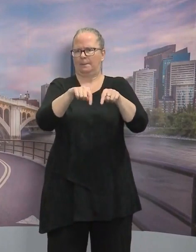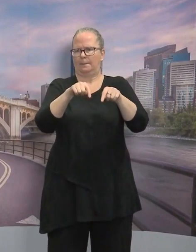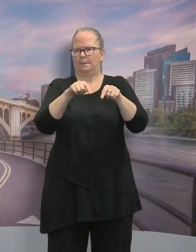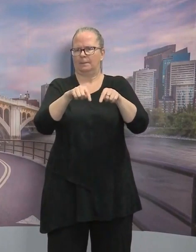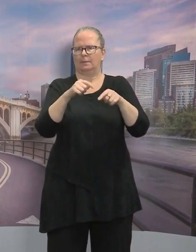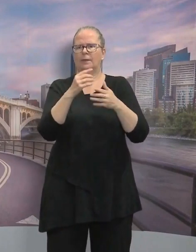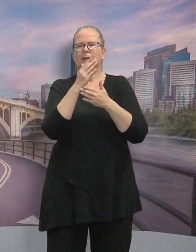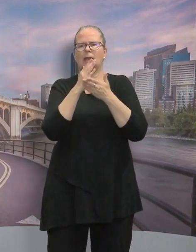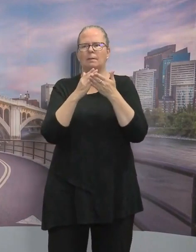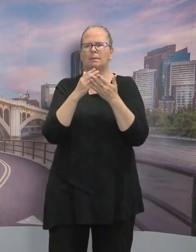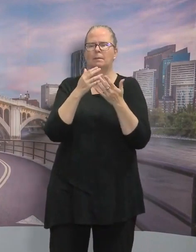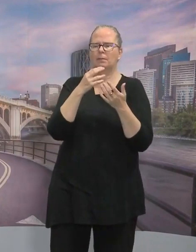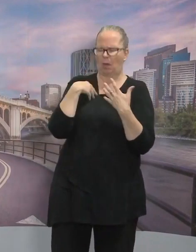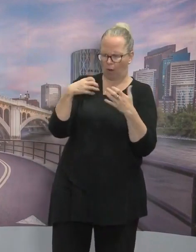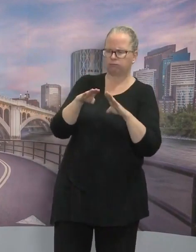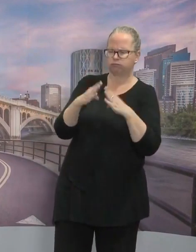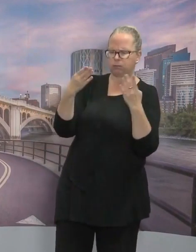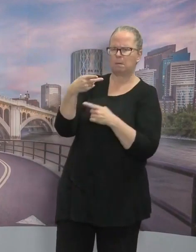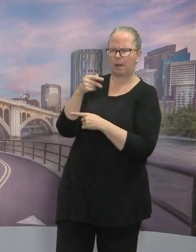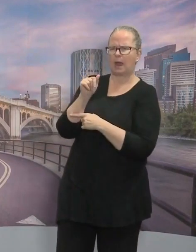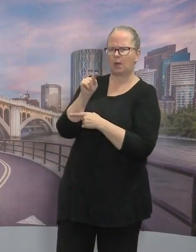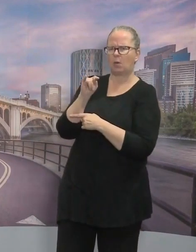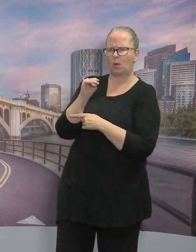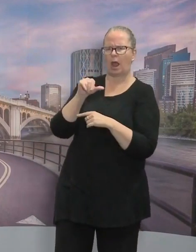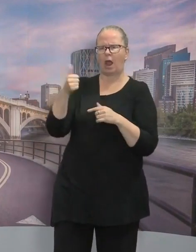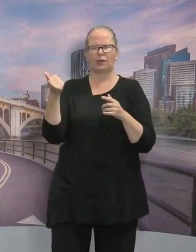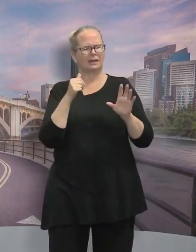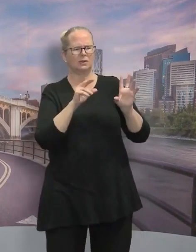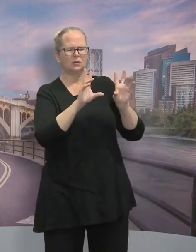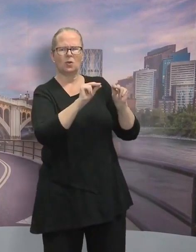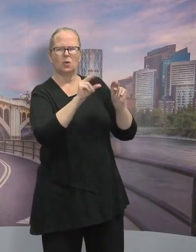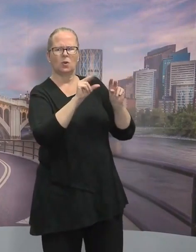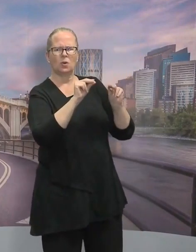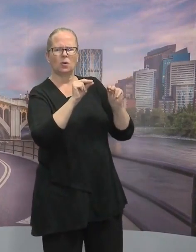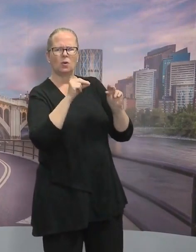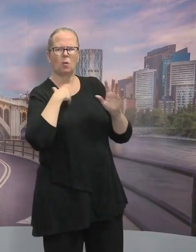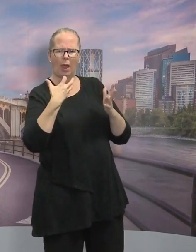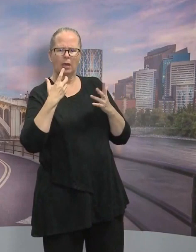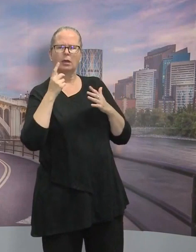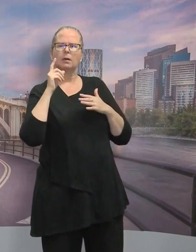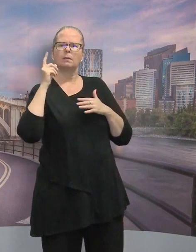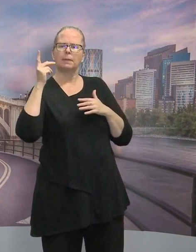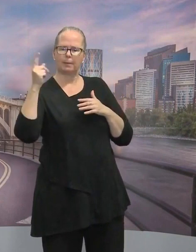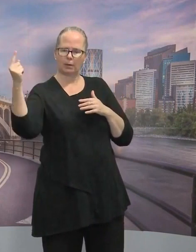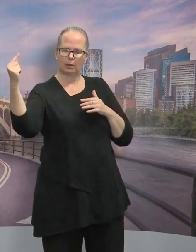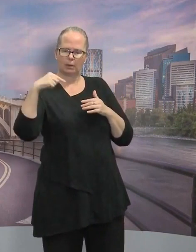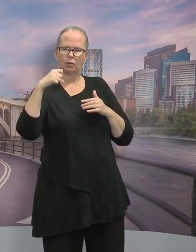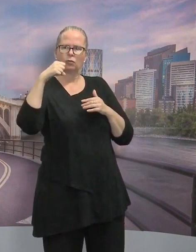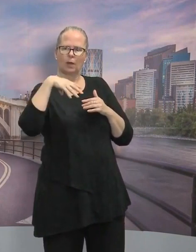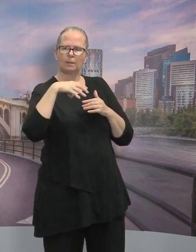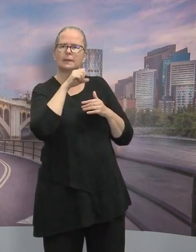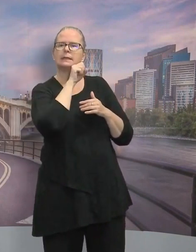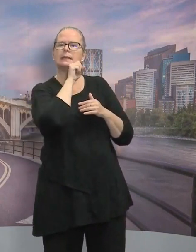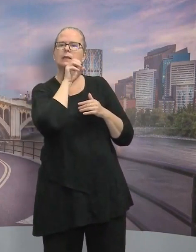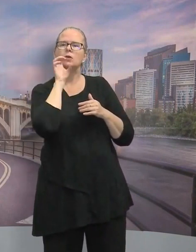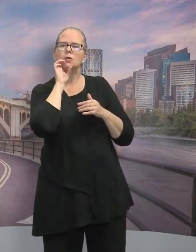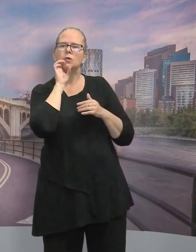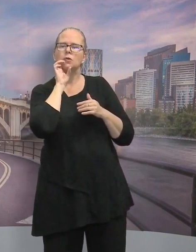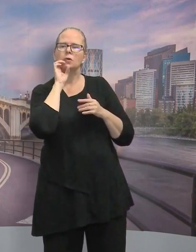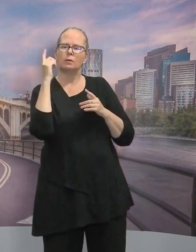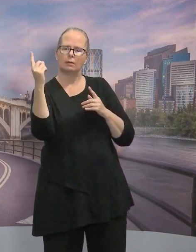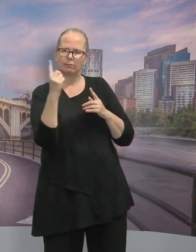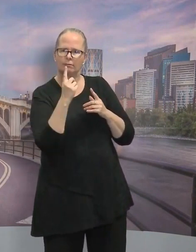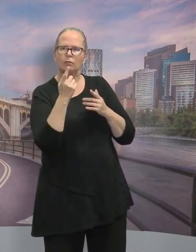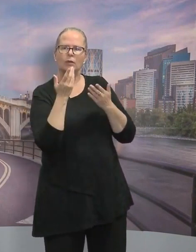says, I need to be able to have people drop off my elderly patrons right at my door, or I need cab service right there.